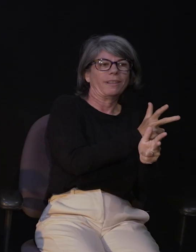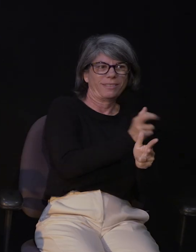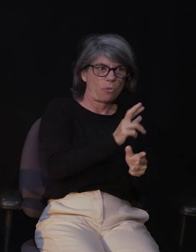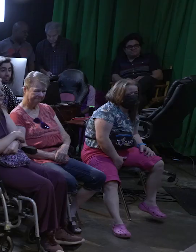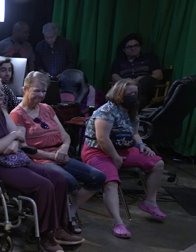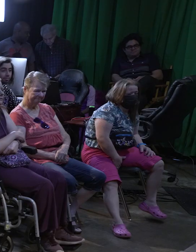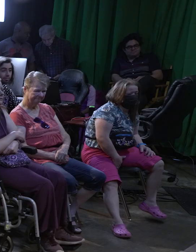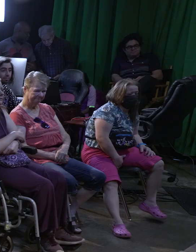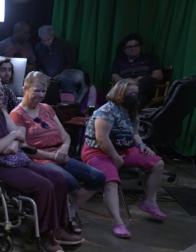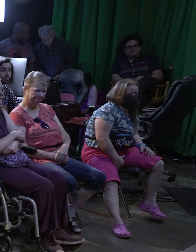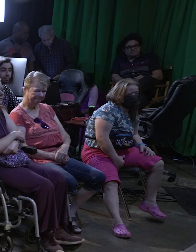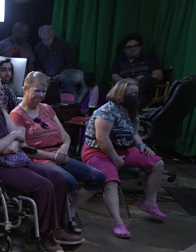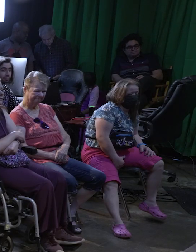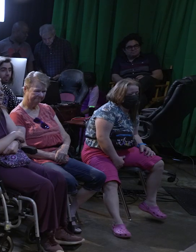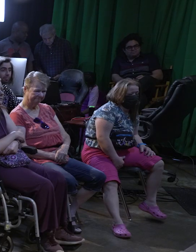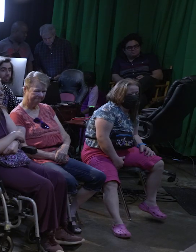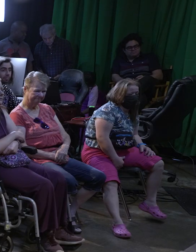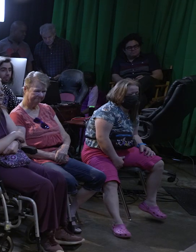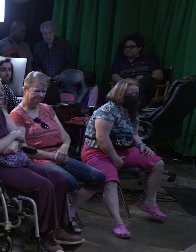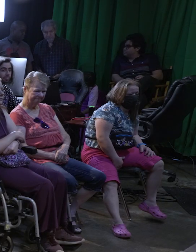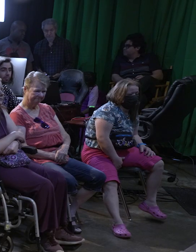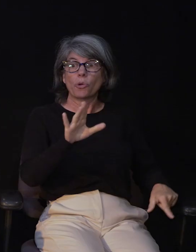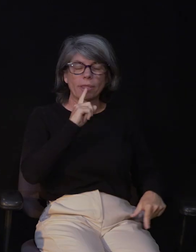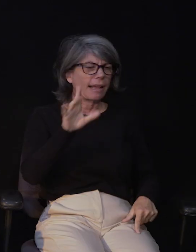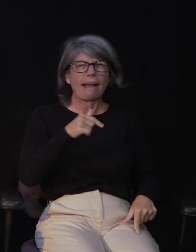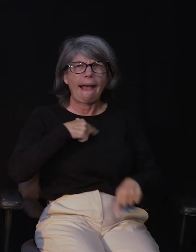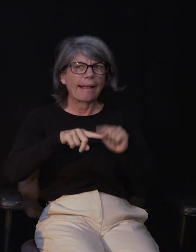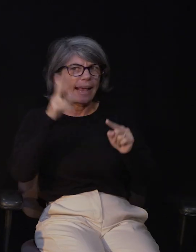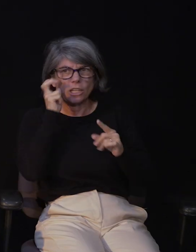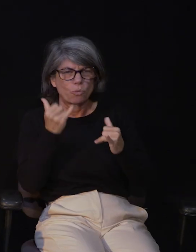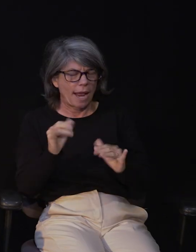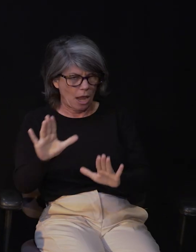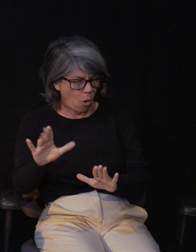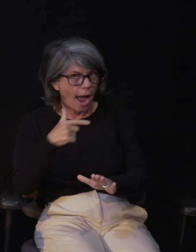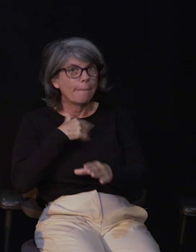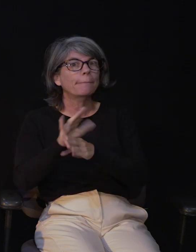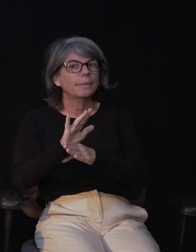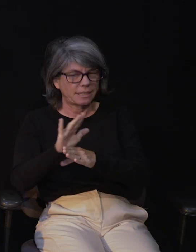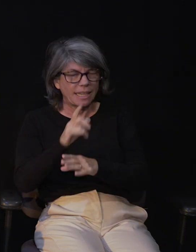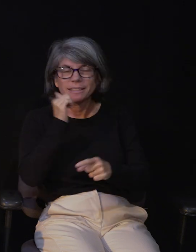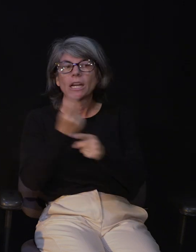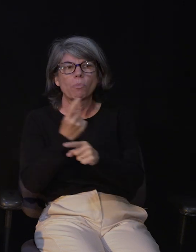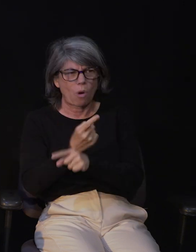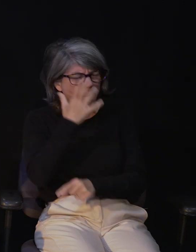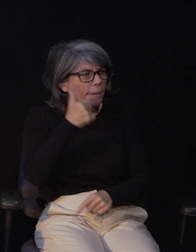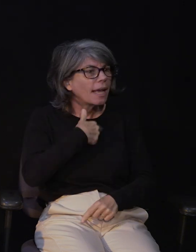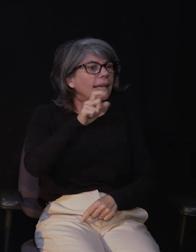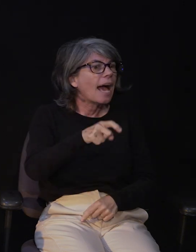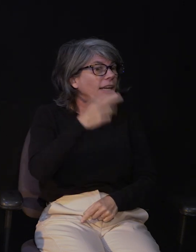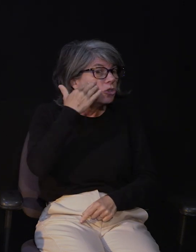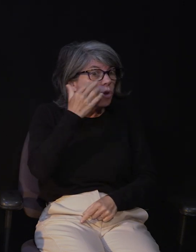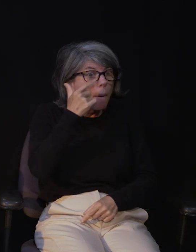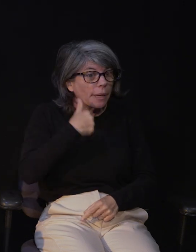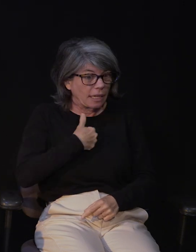don't belong. If I point to you and go like this and you go, I can't hear it right now, I'm busy, it's inappropriate, because I need to know,